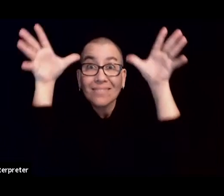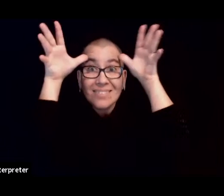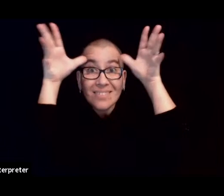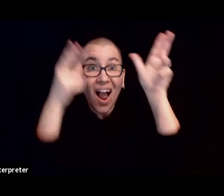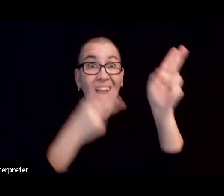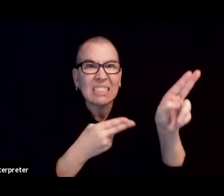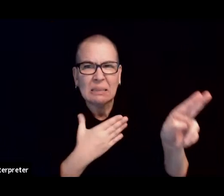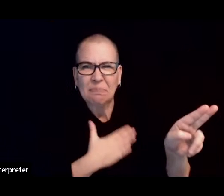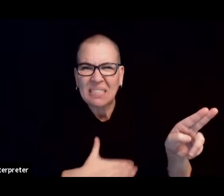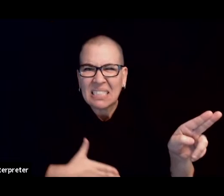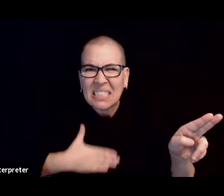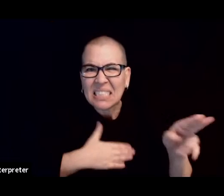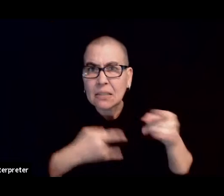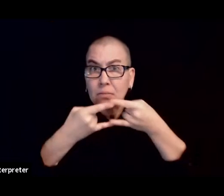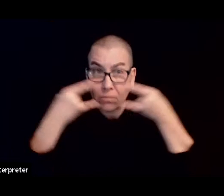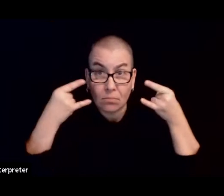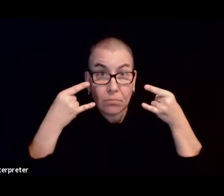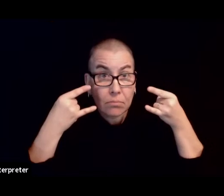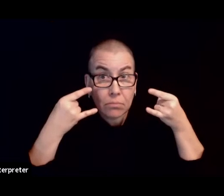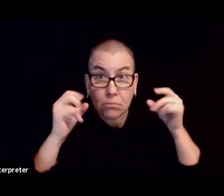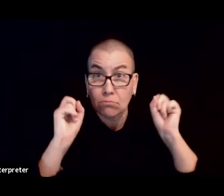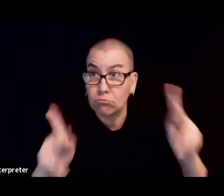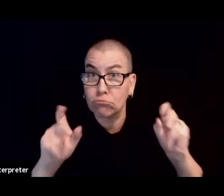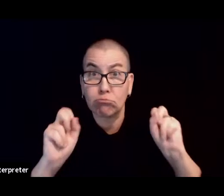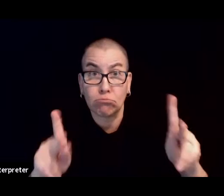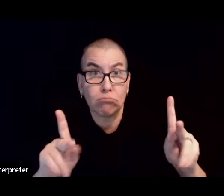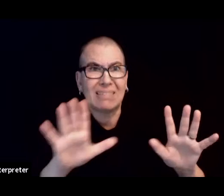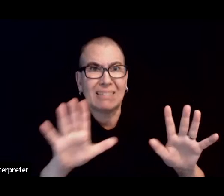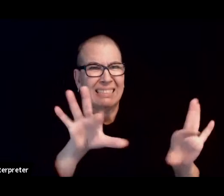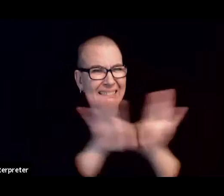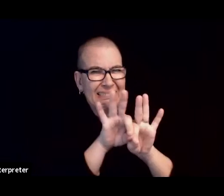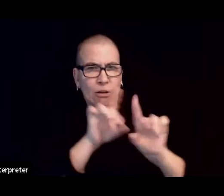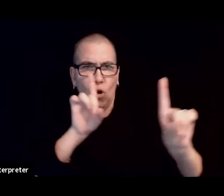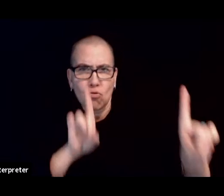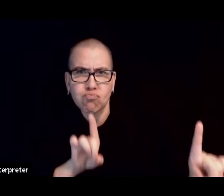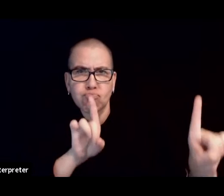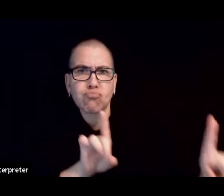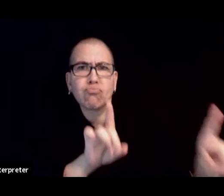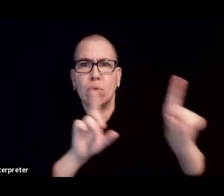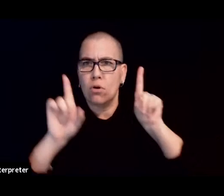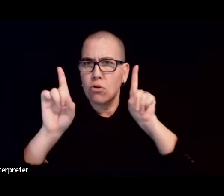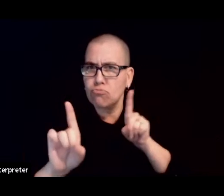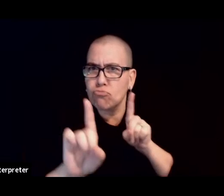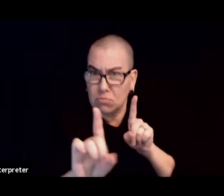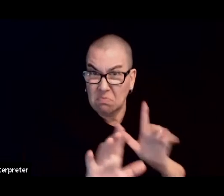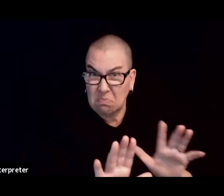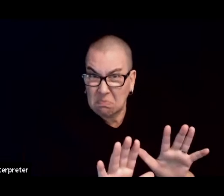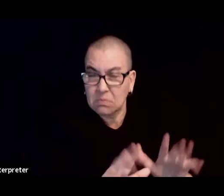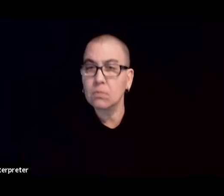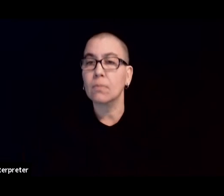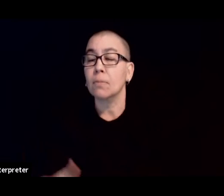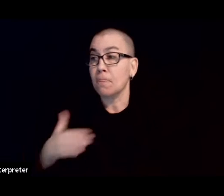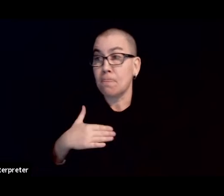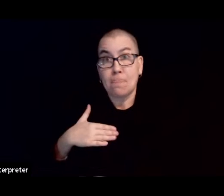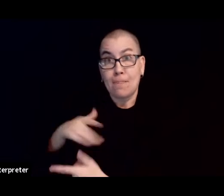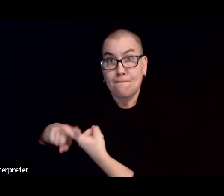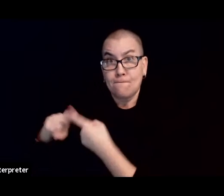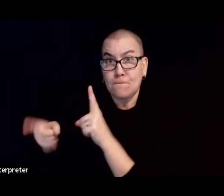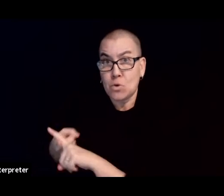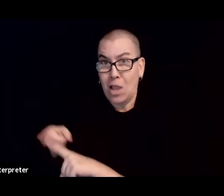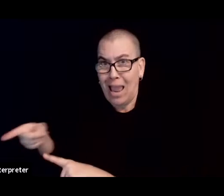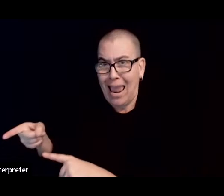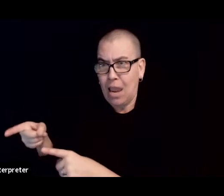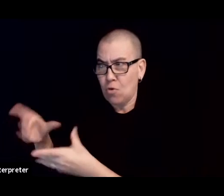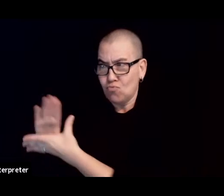socially distancing and all of this. And I got an email from a friend who said, you know, I remember you saying that, and